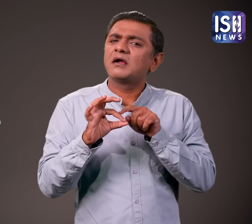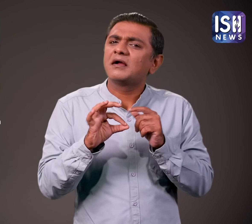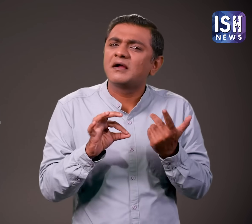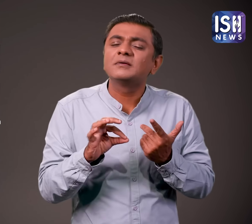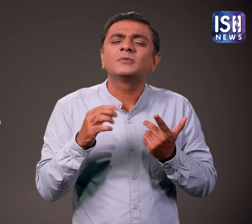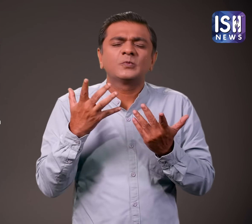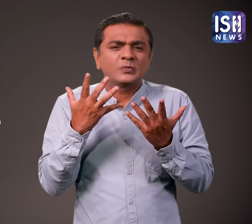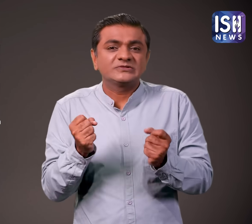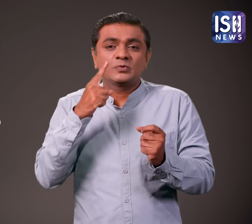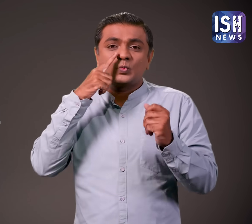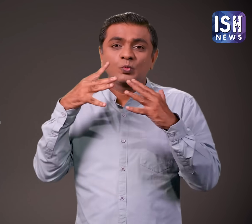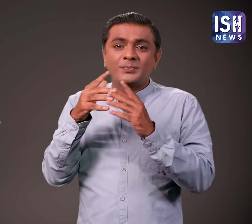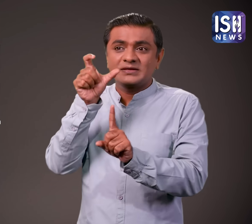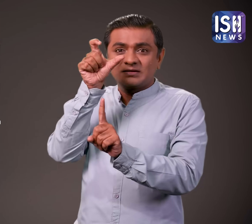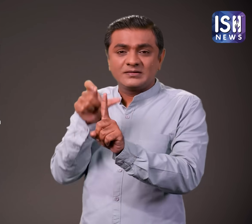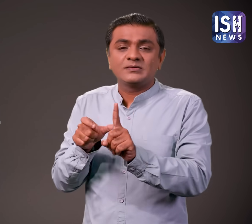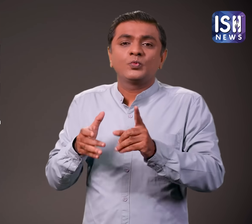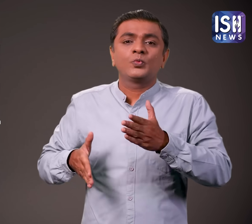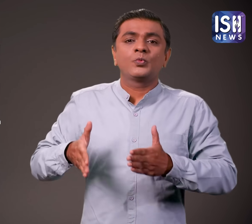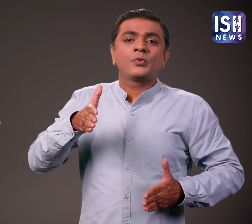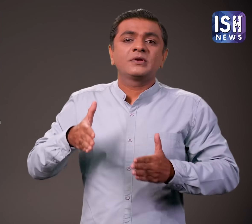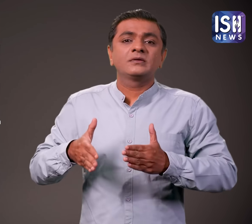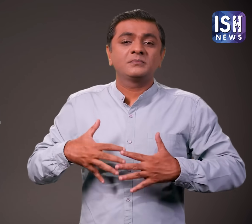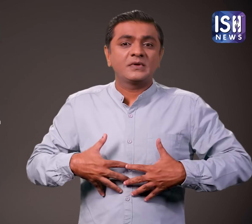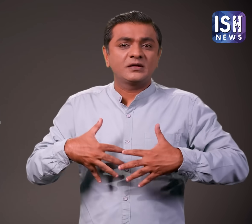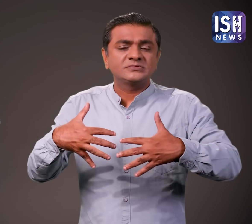They are aiming to create a full-term humanoid robotic mother.